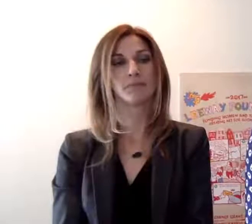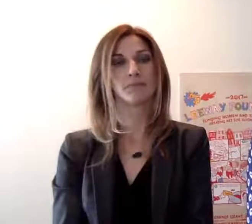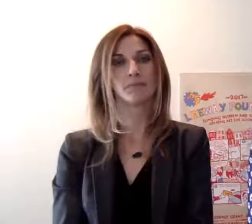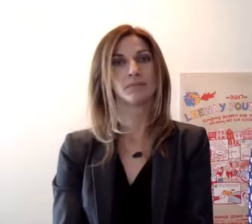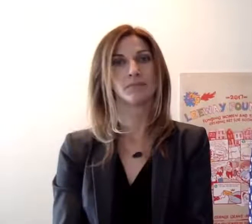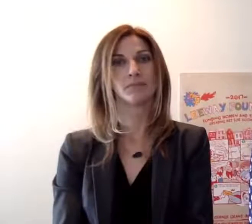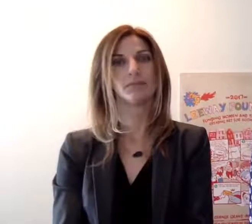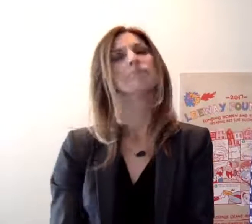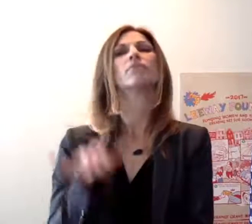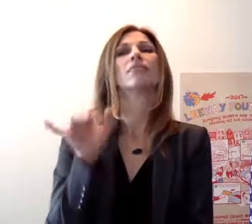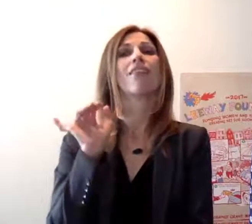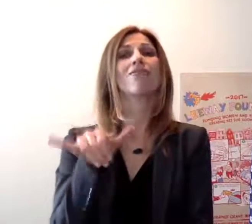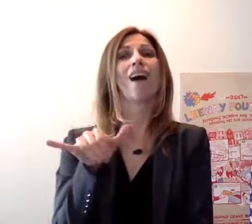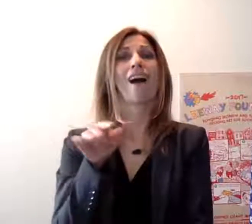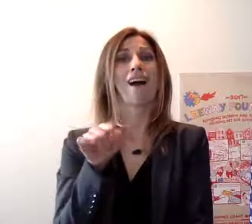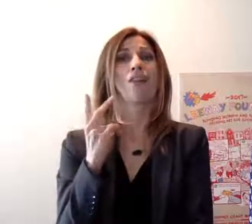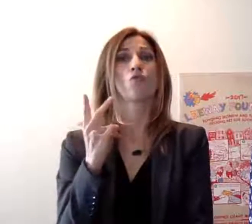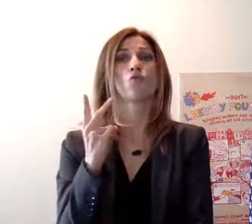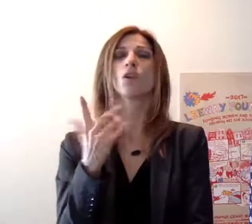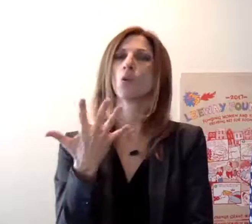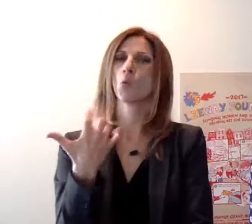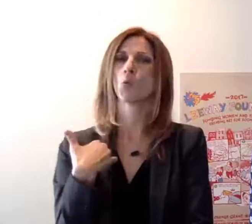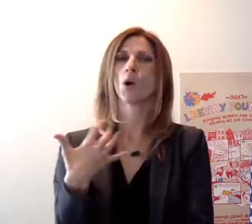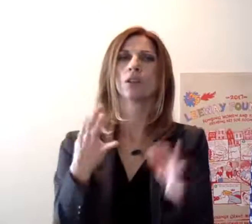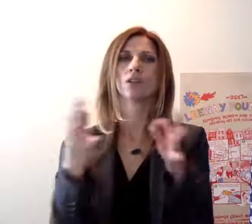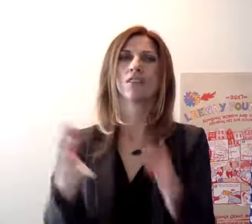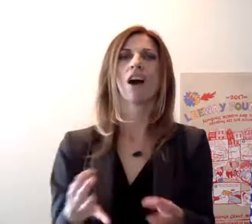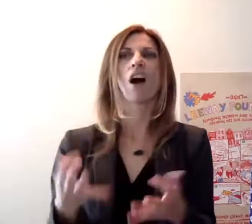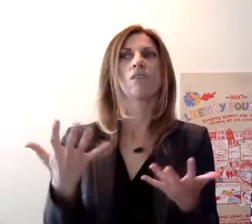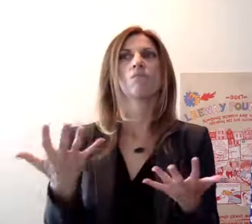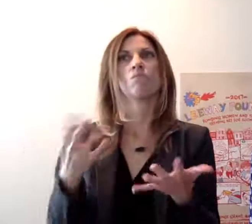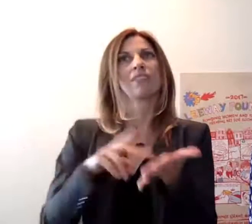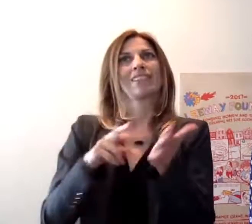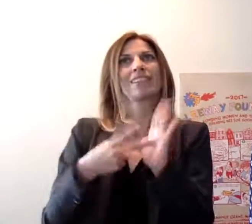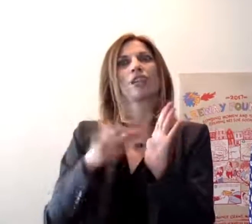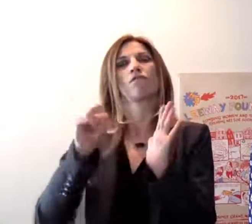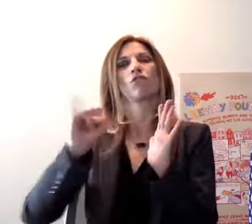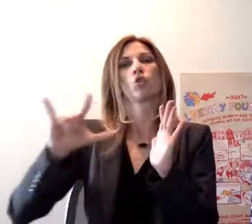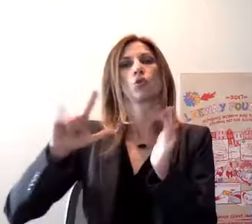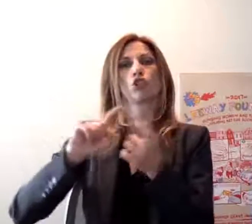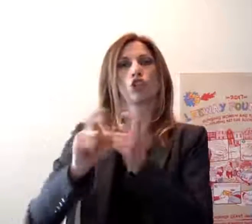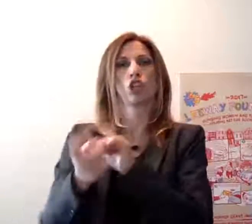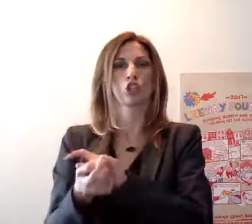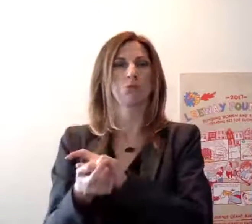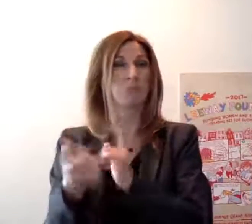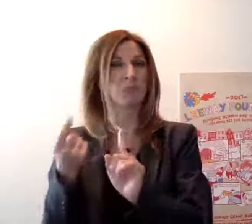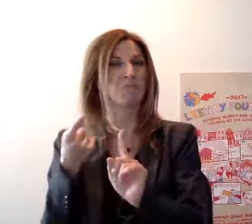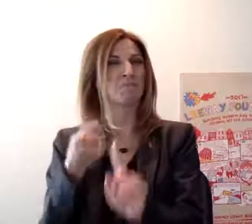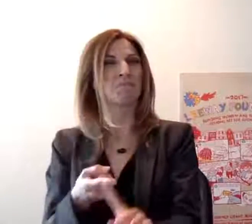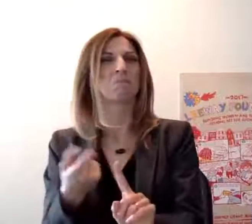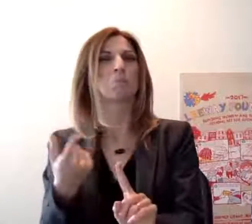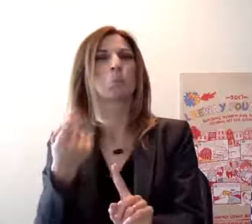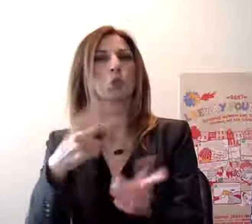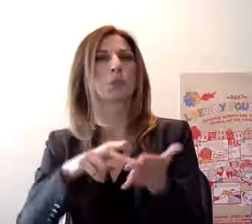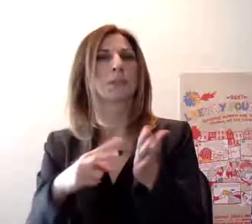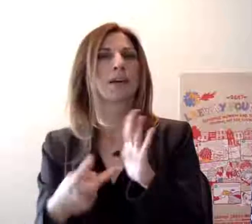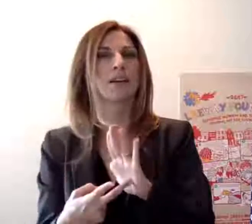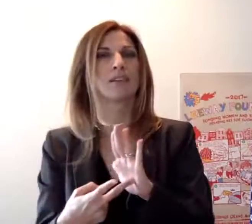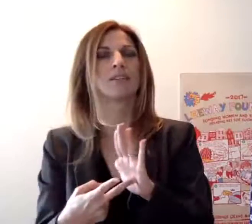this is where you're going to define the social change intent. And again, this was the list of sort of issue areas that you were